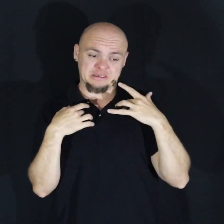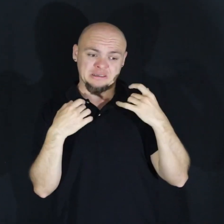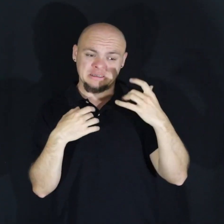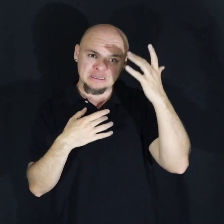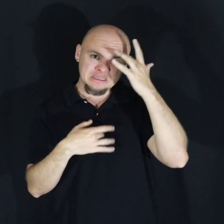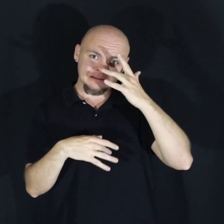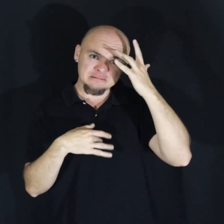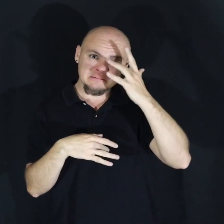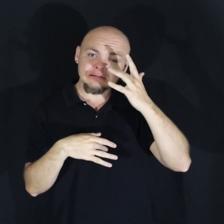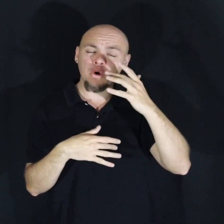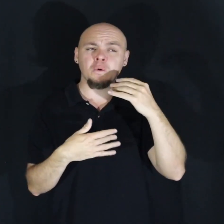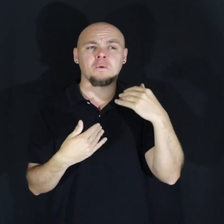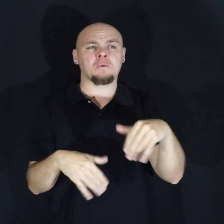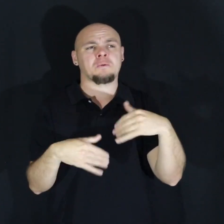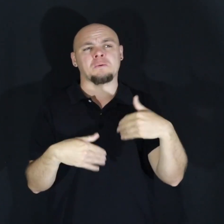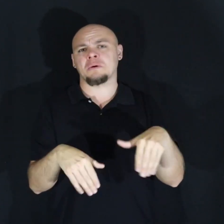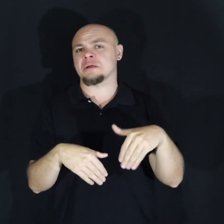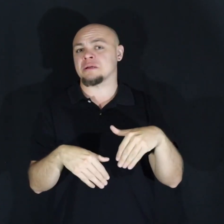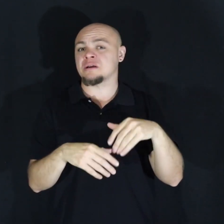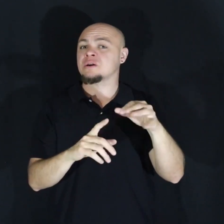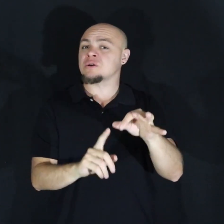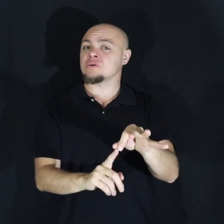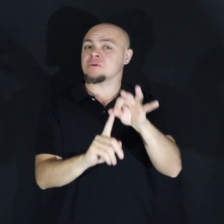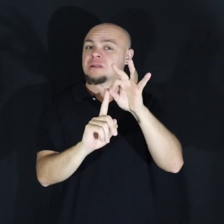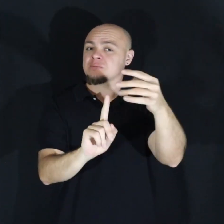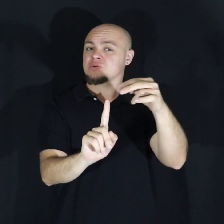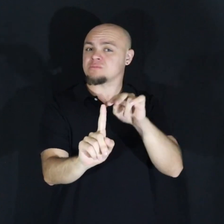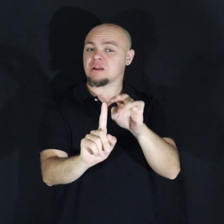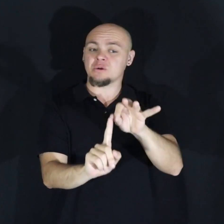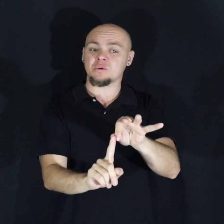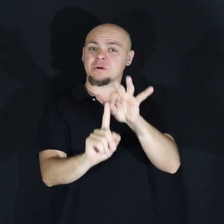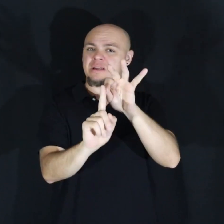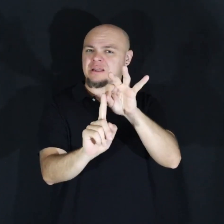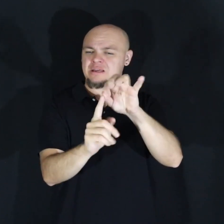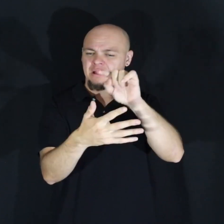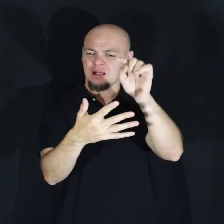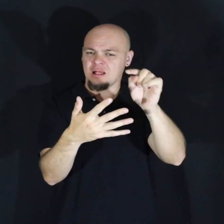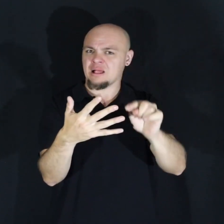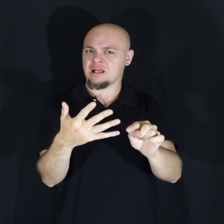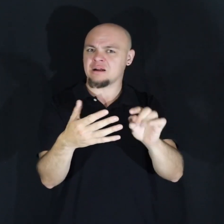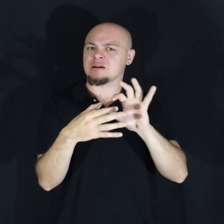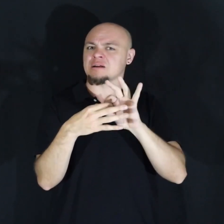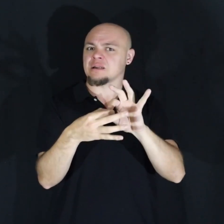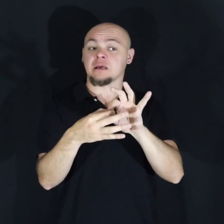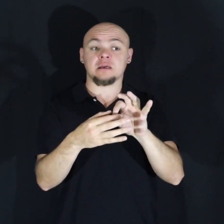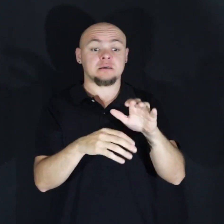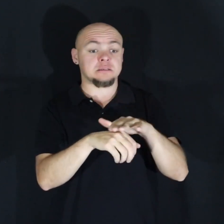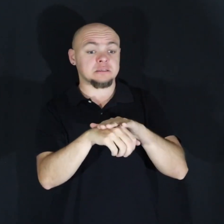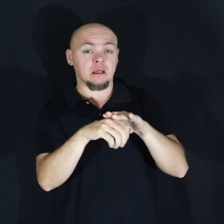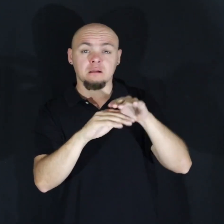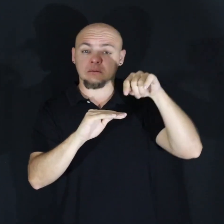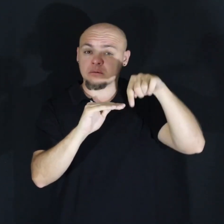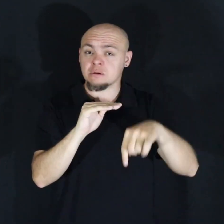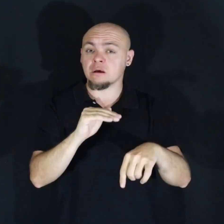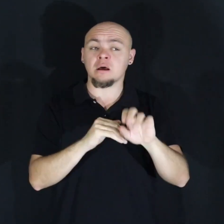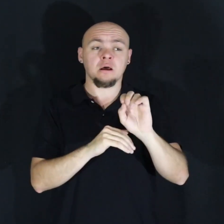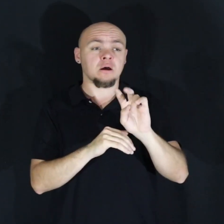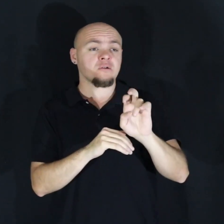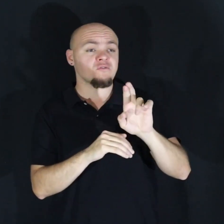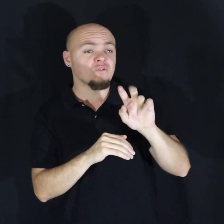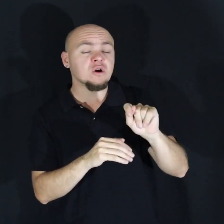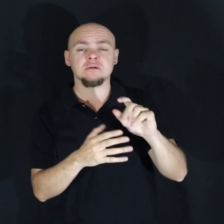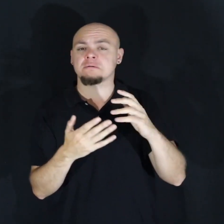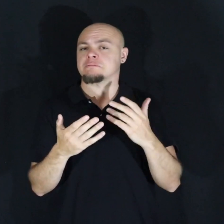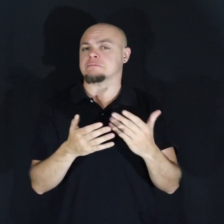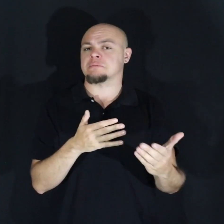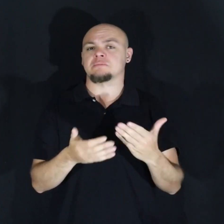unique perspectives. They give you unique aspects that you can connect to patients with, whether that's subtle, overt, or anything otherwise. It